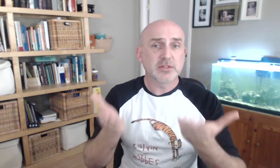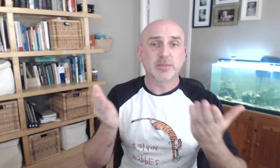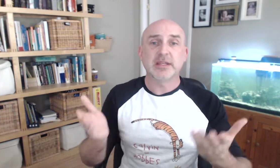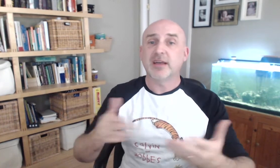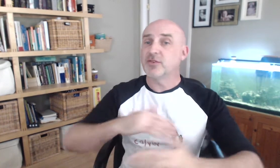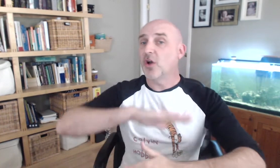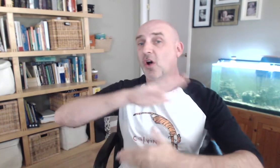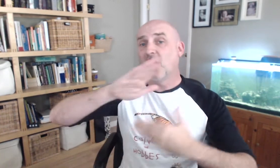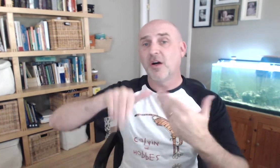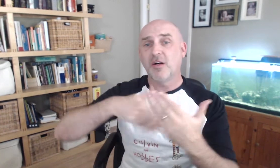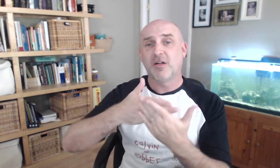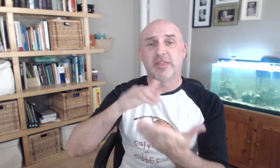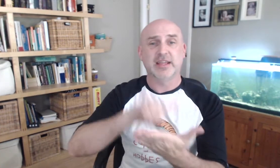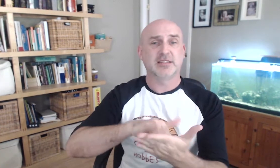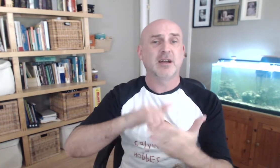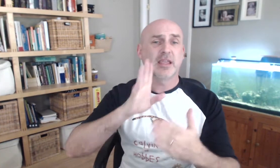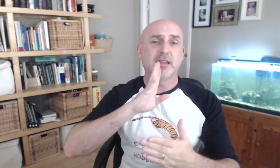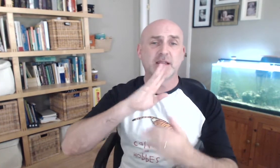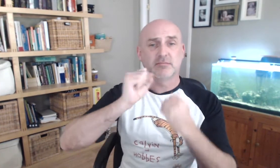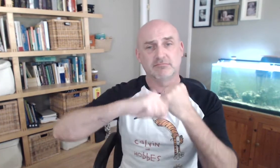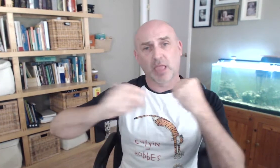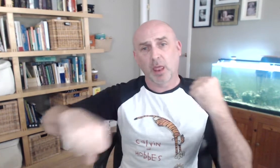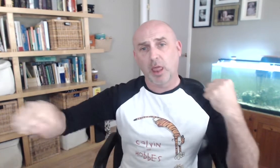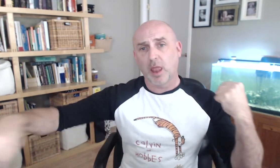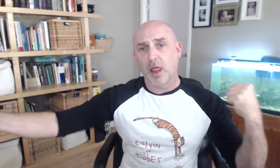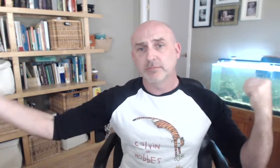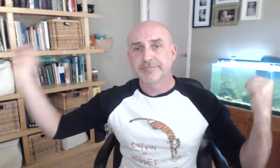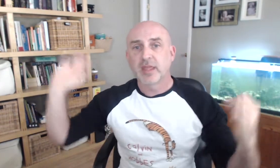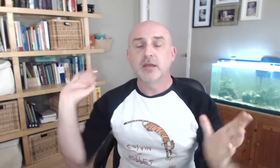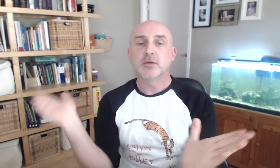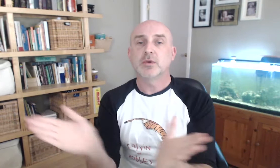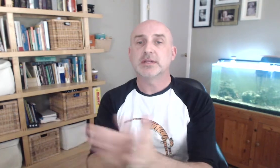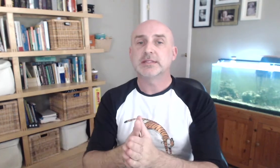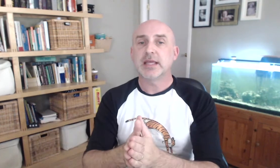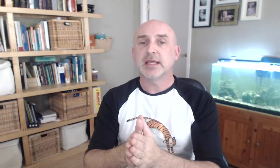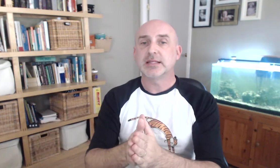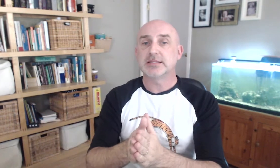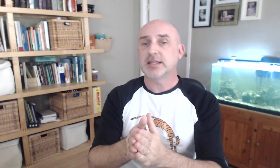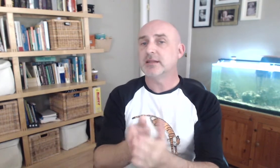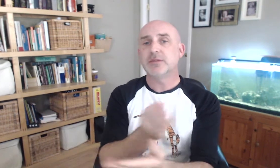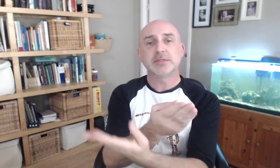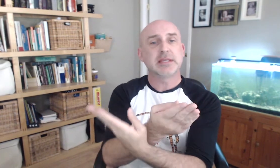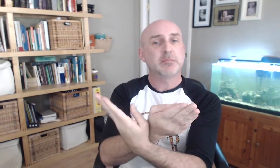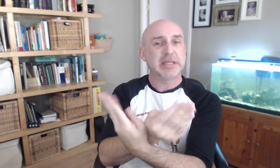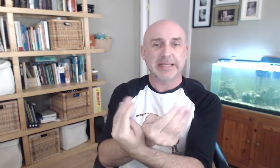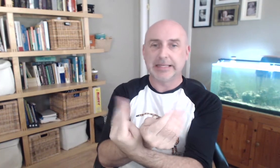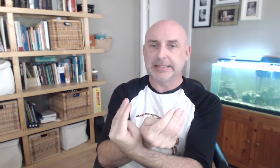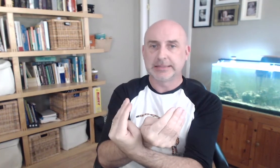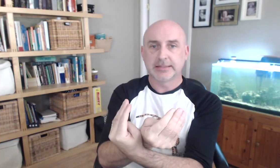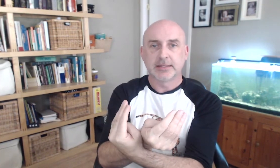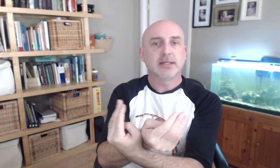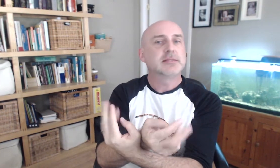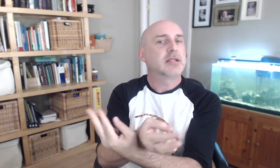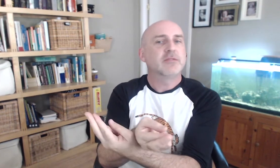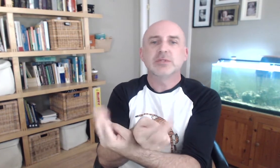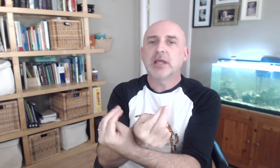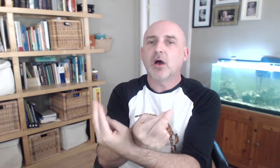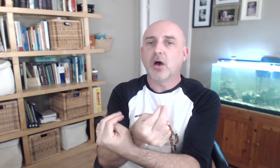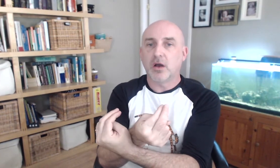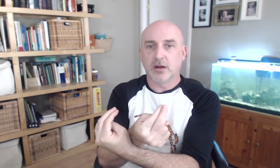encouragement. After all that talking and blah, blah, blah, blah, we're going to say, instead of using a B, instead of using a R,